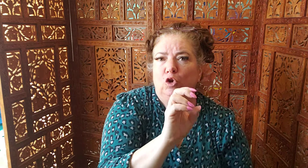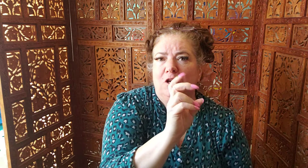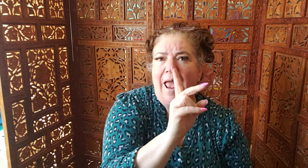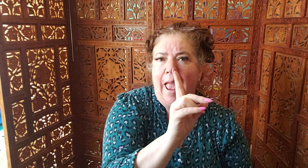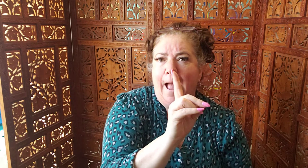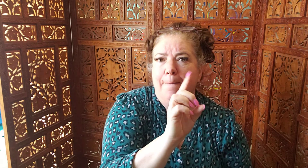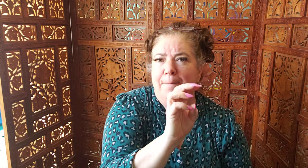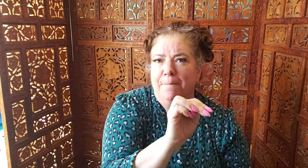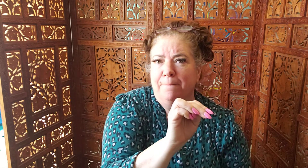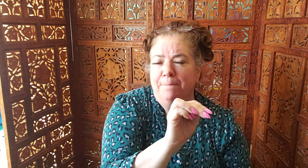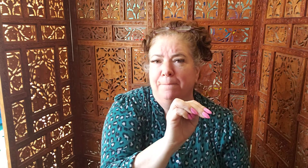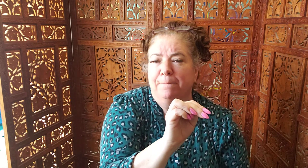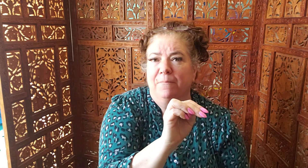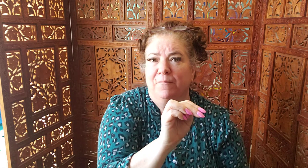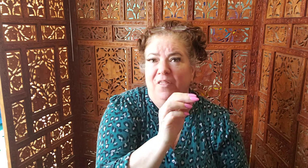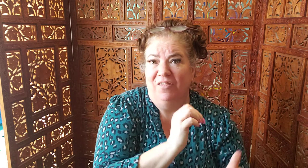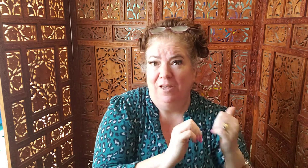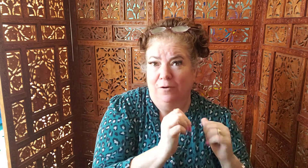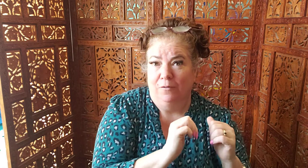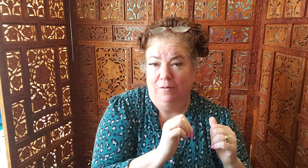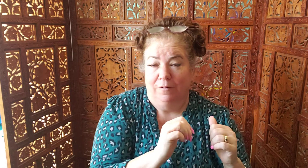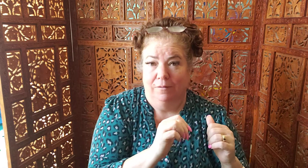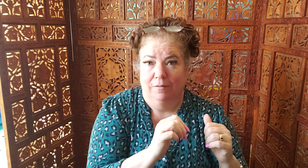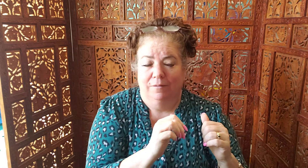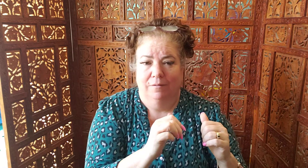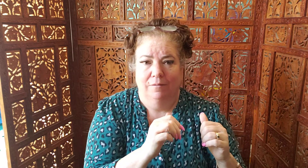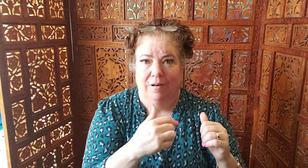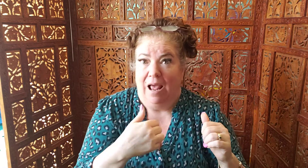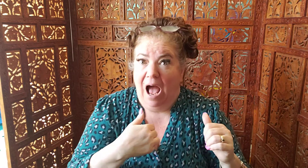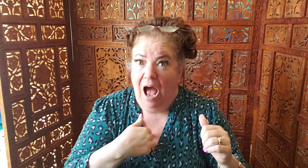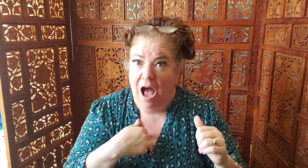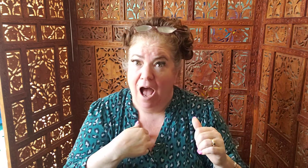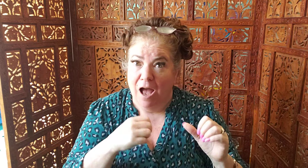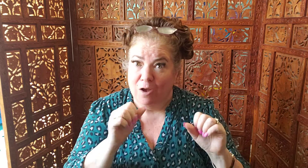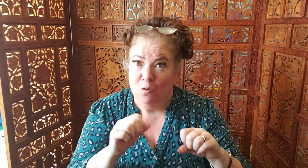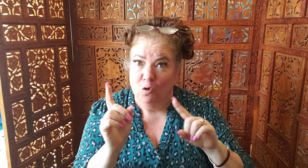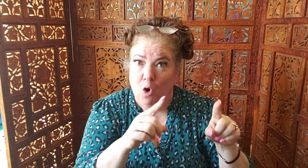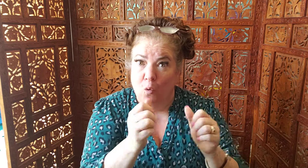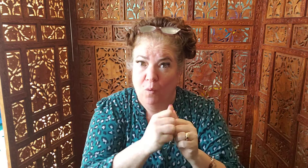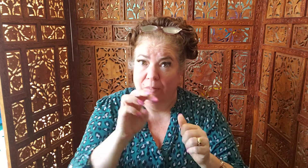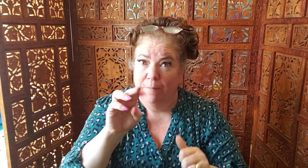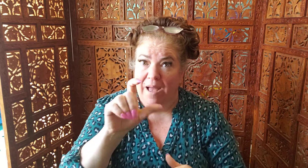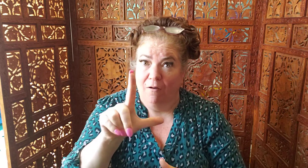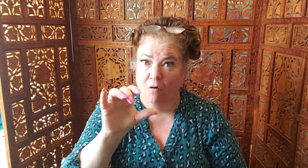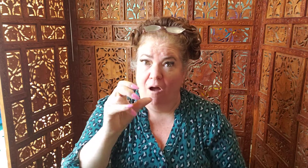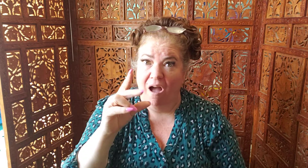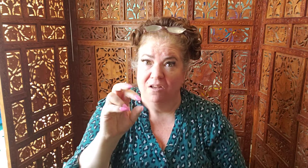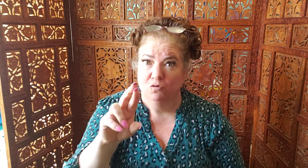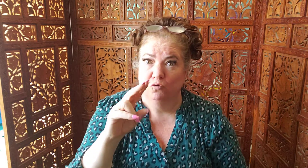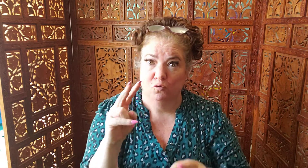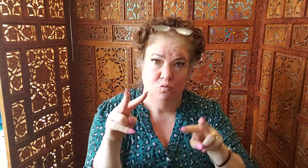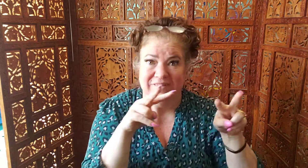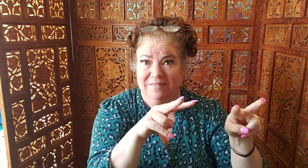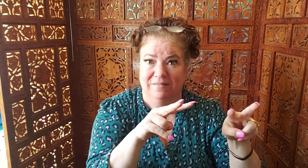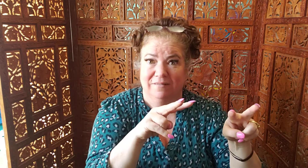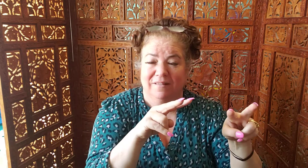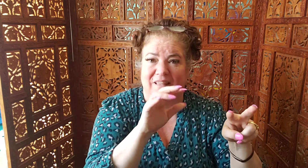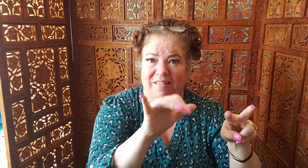theater? Well, at that point, this is me. I ran a small company, IRT, down in the Village. And they were trying to raise interest in saving